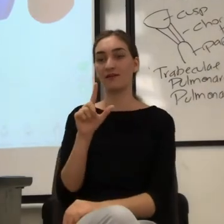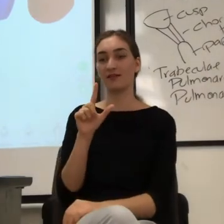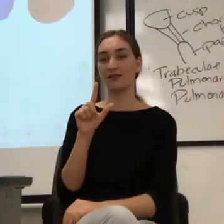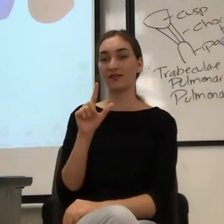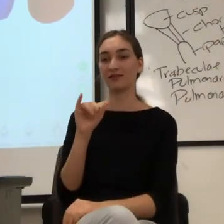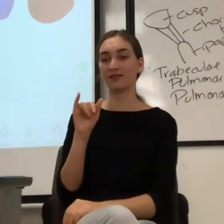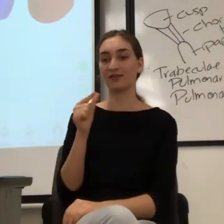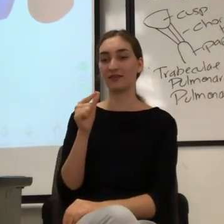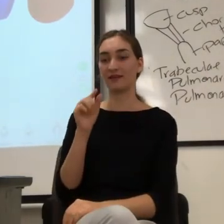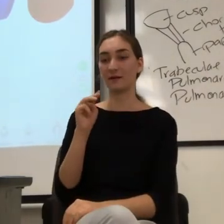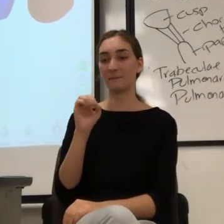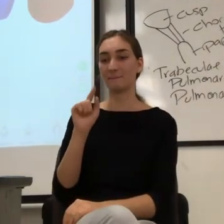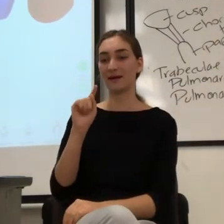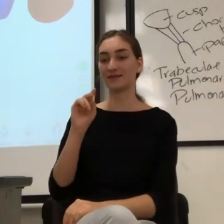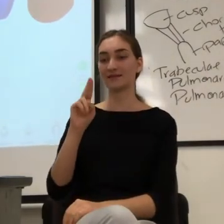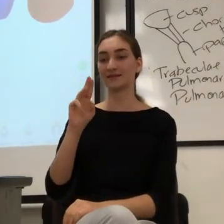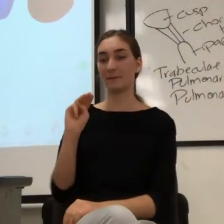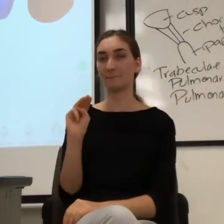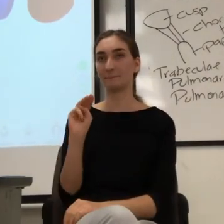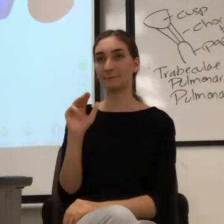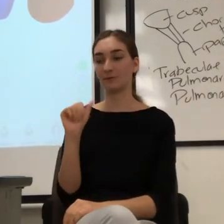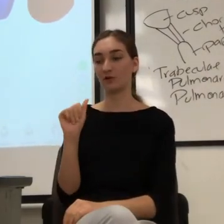arteriosum.